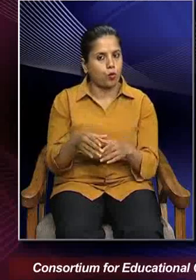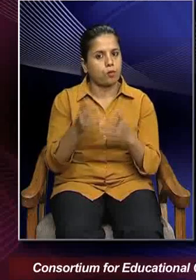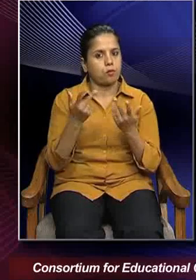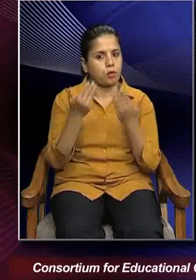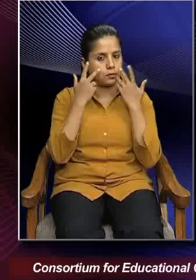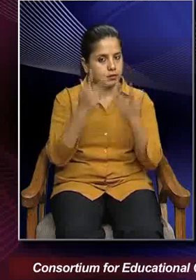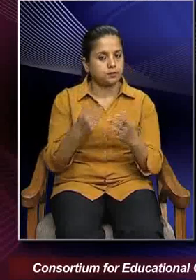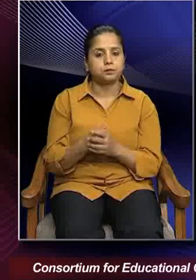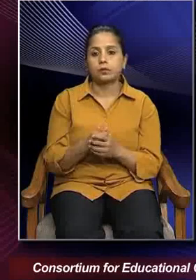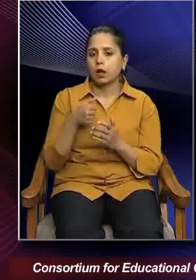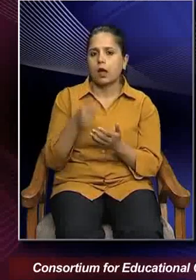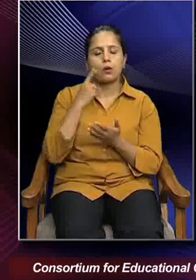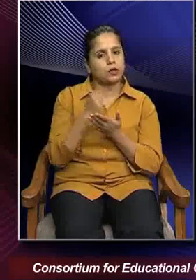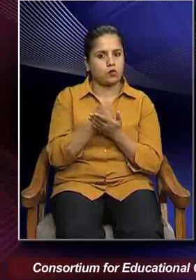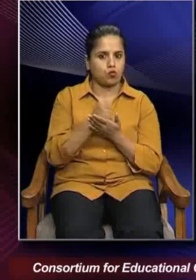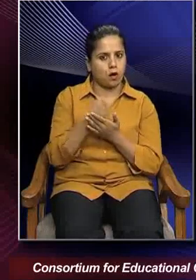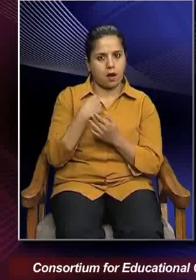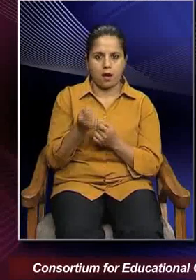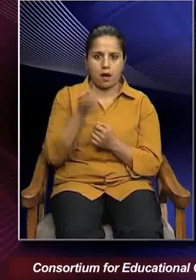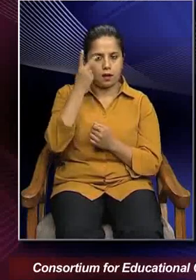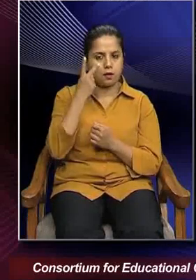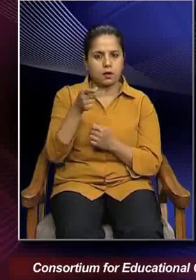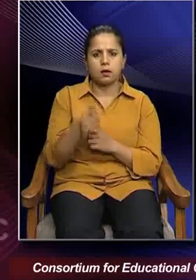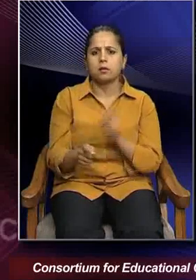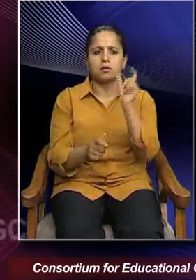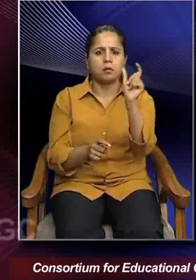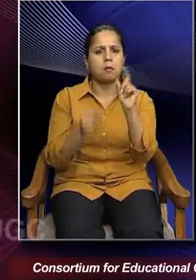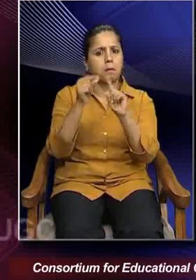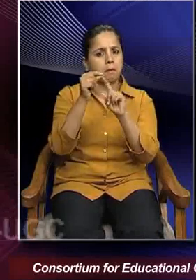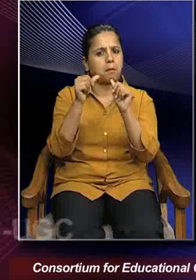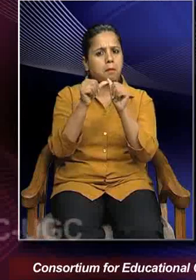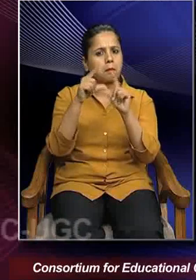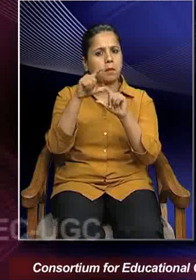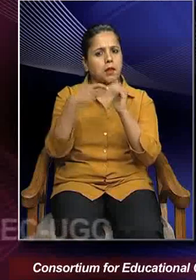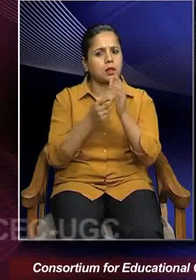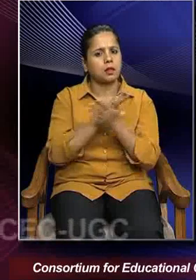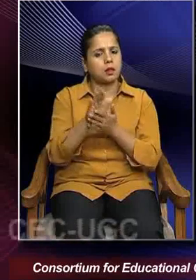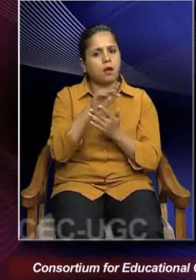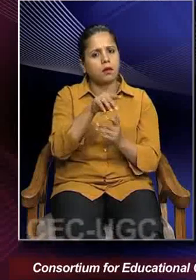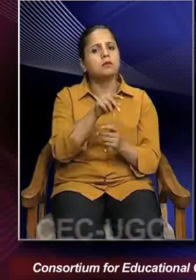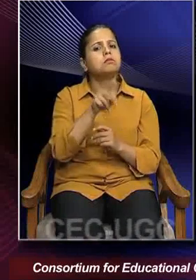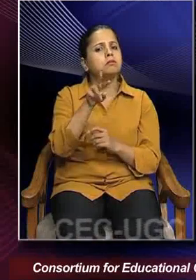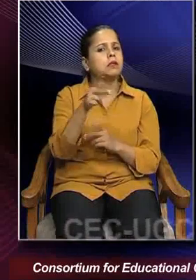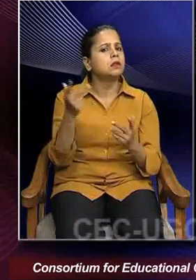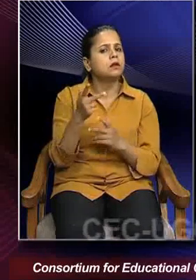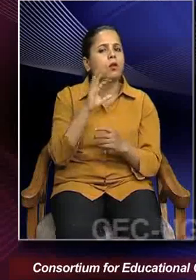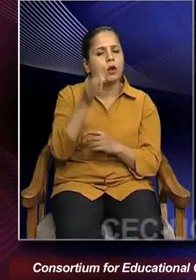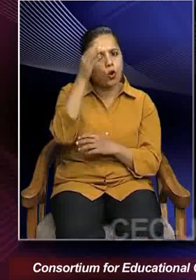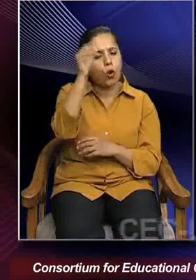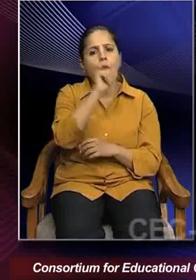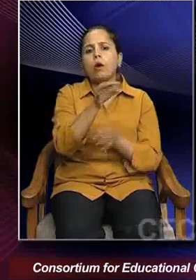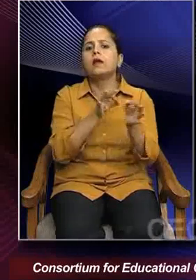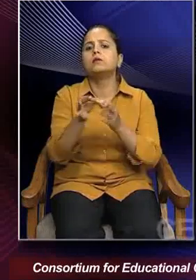So let us now try to understand what the term padarth means, or what the concept padarth really signifies.